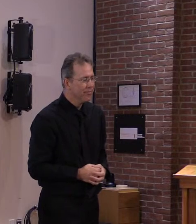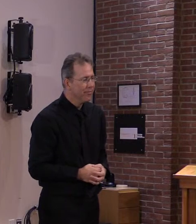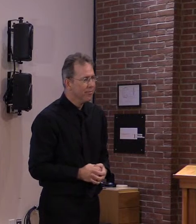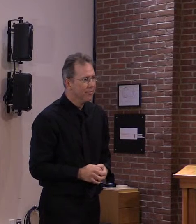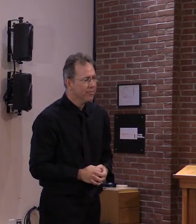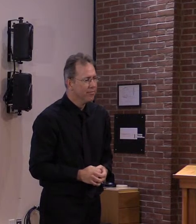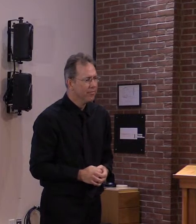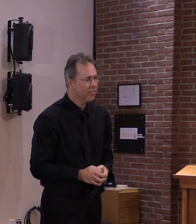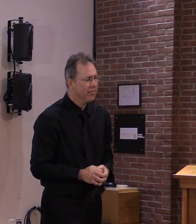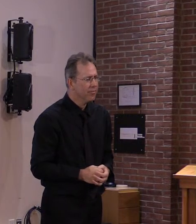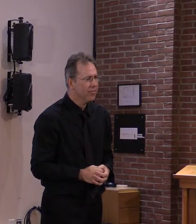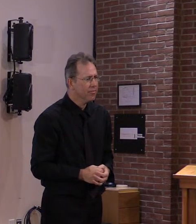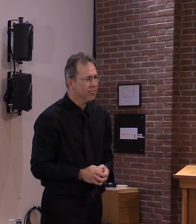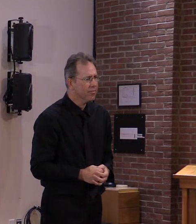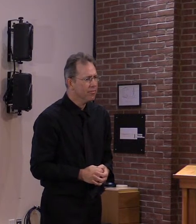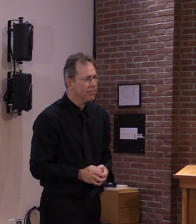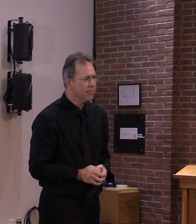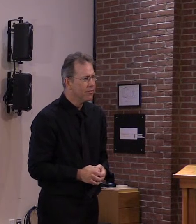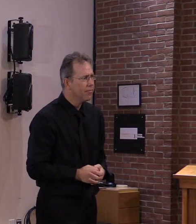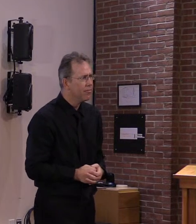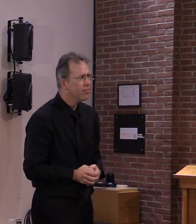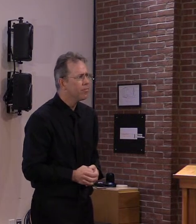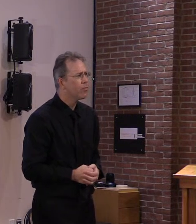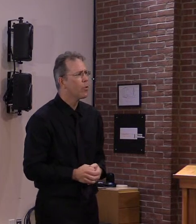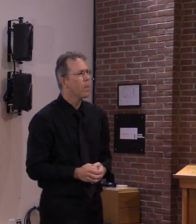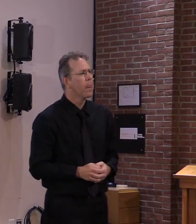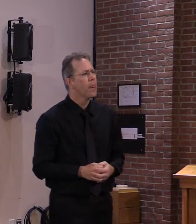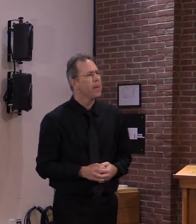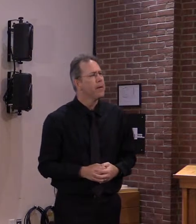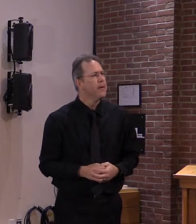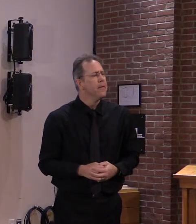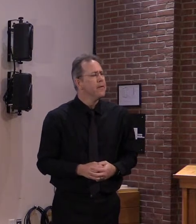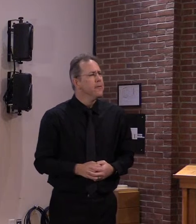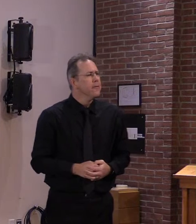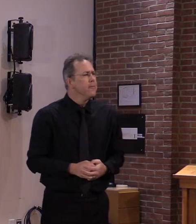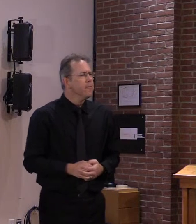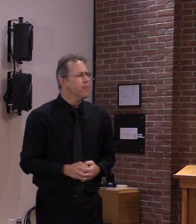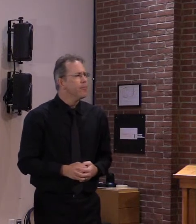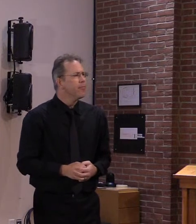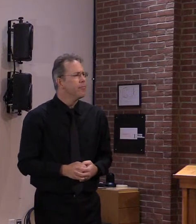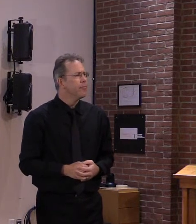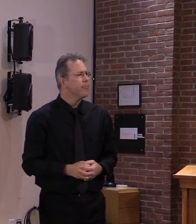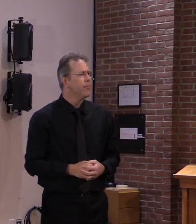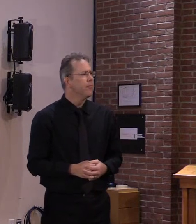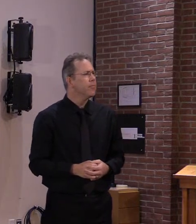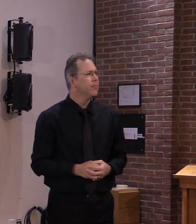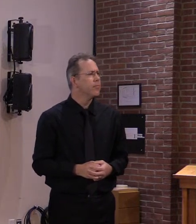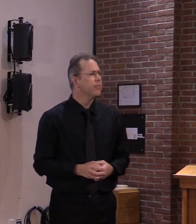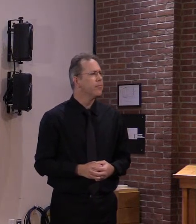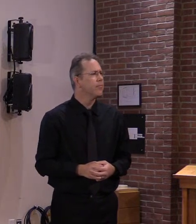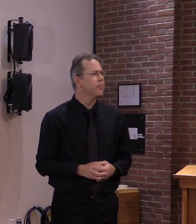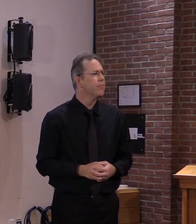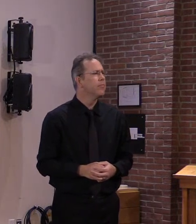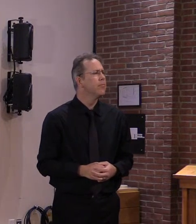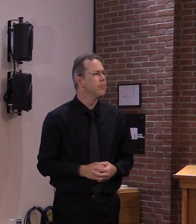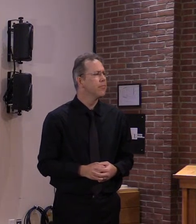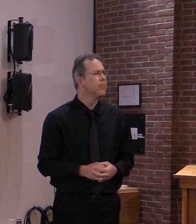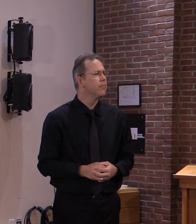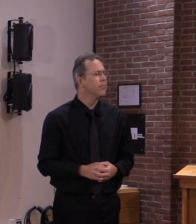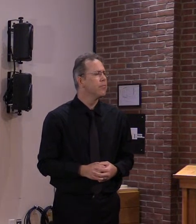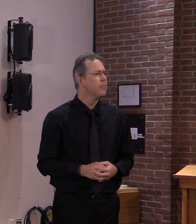the ball a little bit, or dropped their guard, or is it folks coming into these facilities that might be the problem here? I